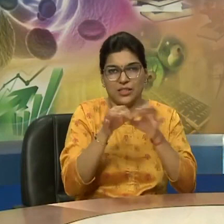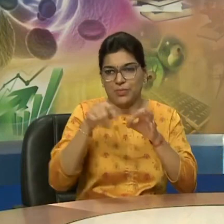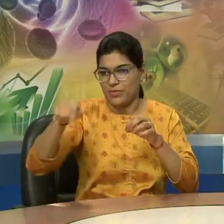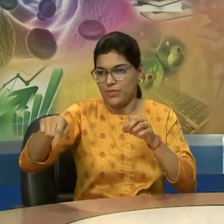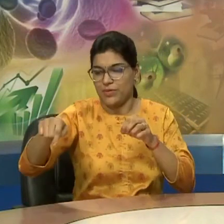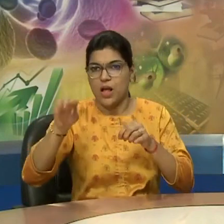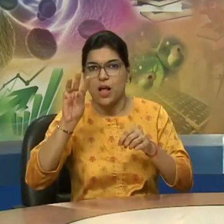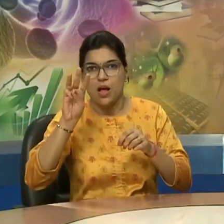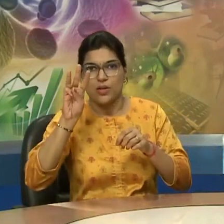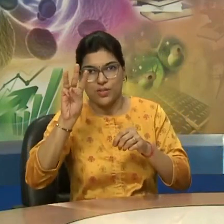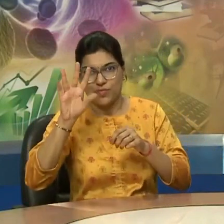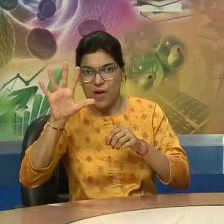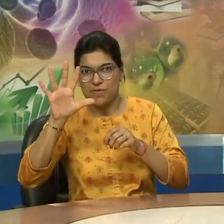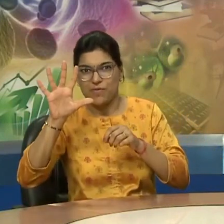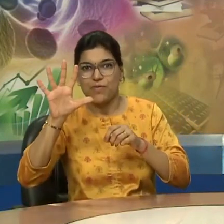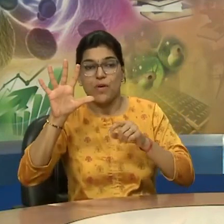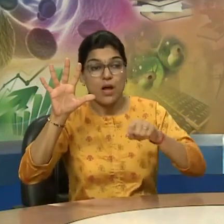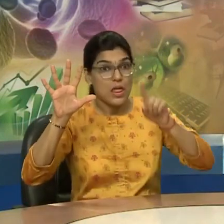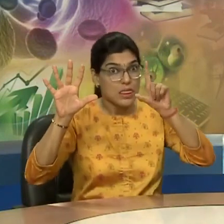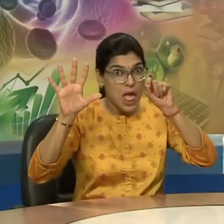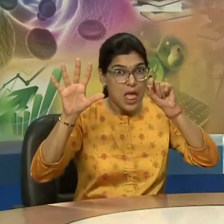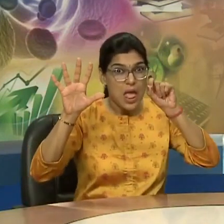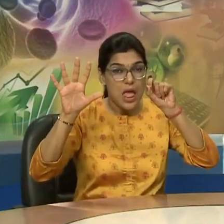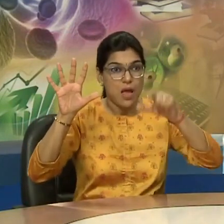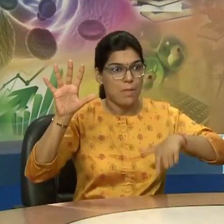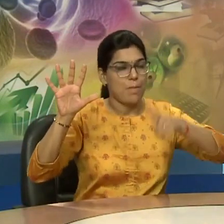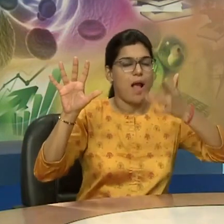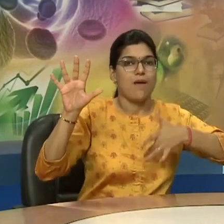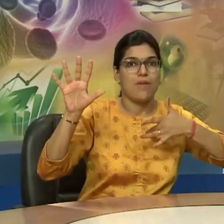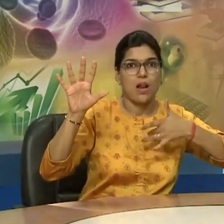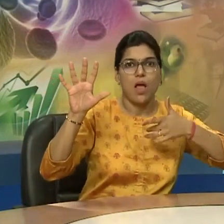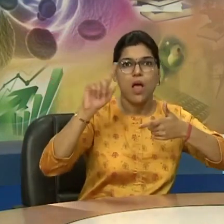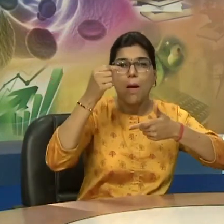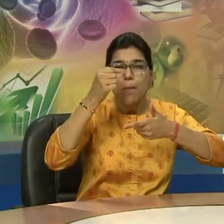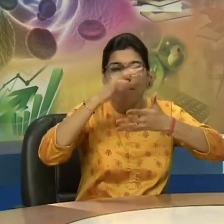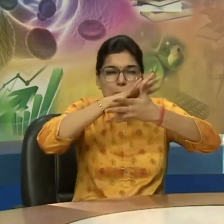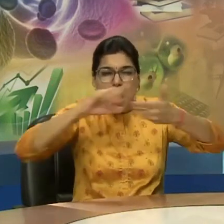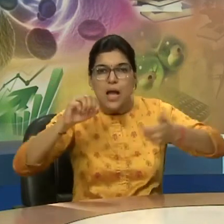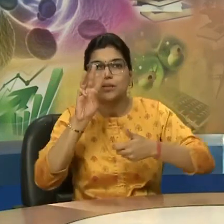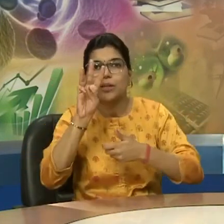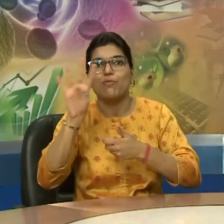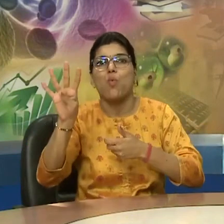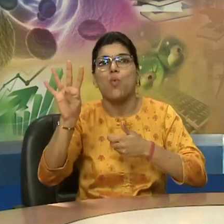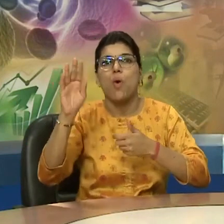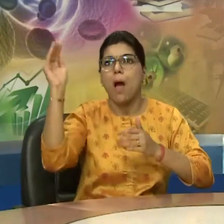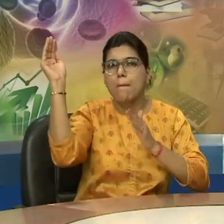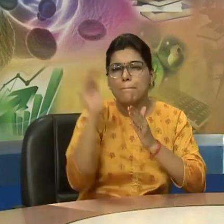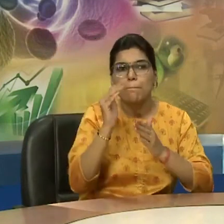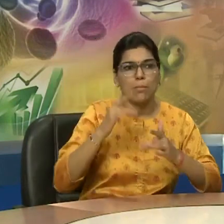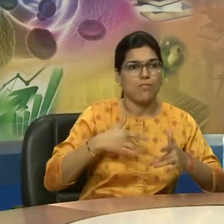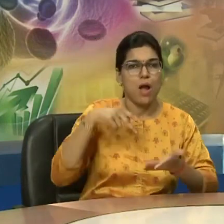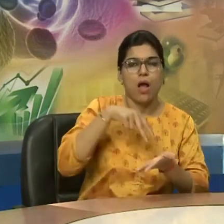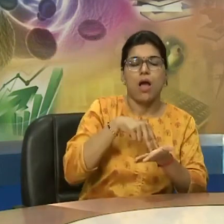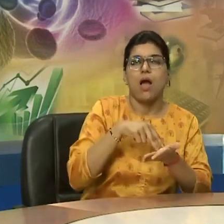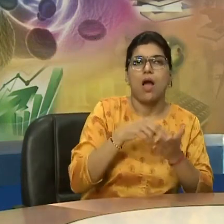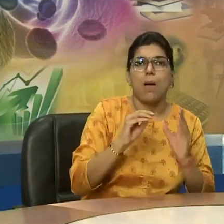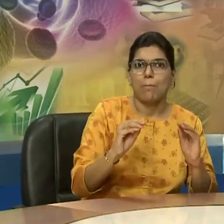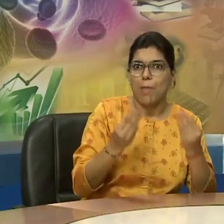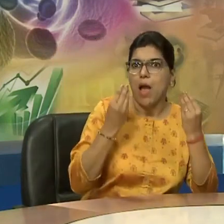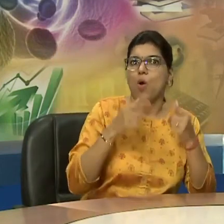temperature. For example, if the surrounding temperature is 35, then the